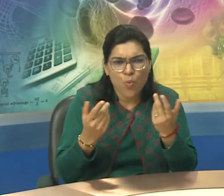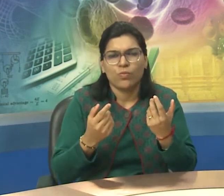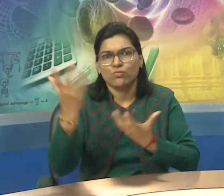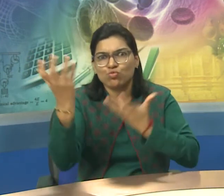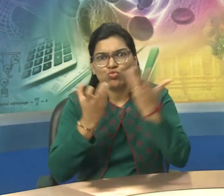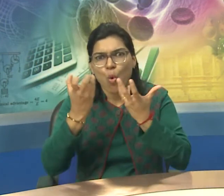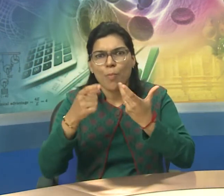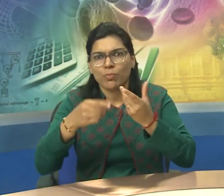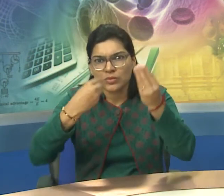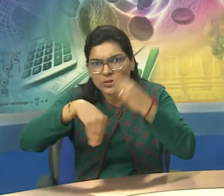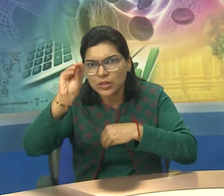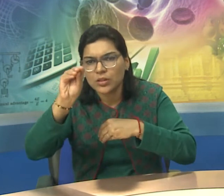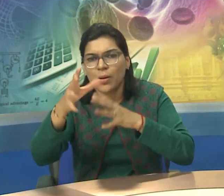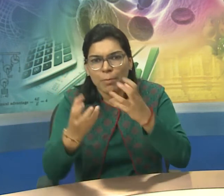development, marketing,